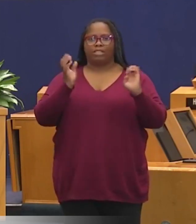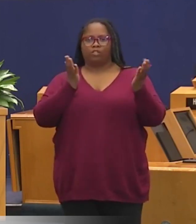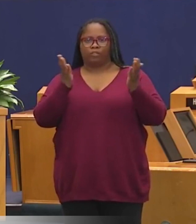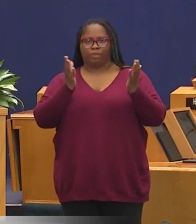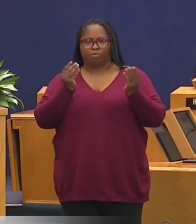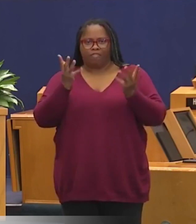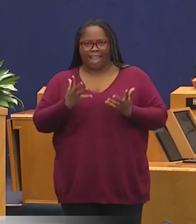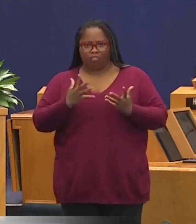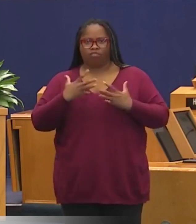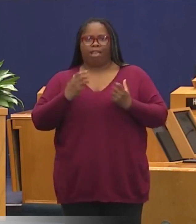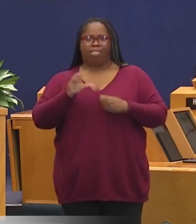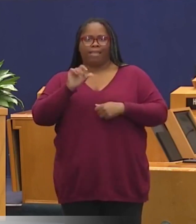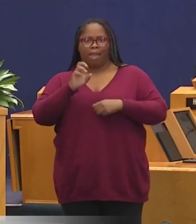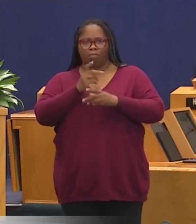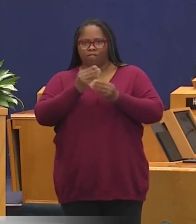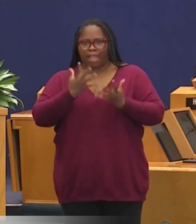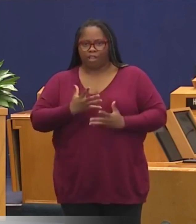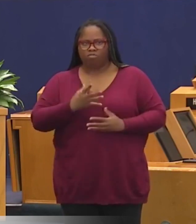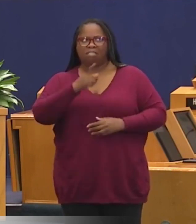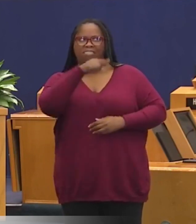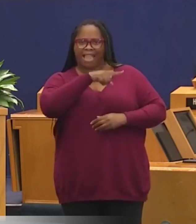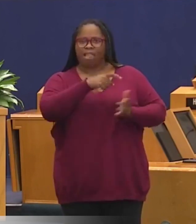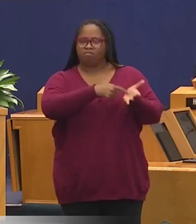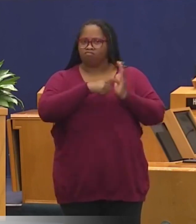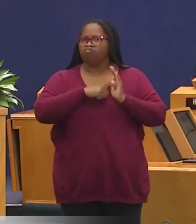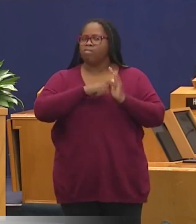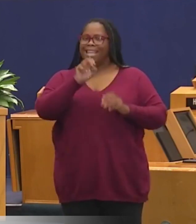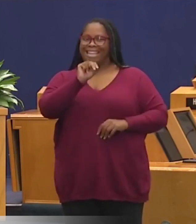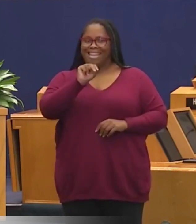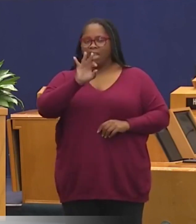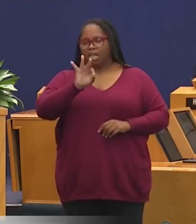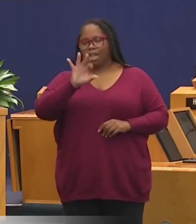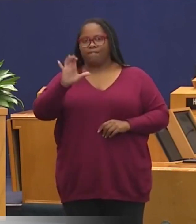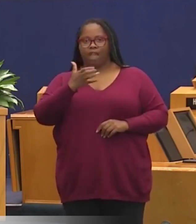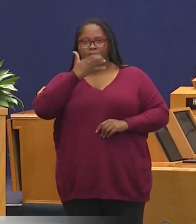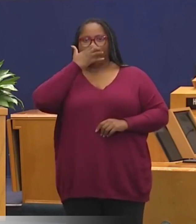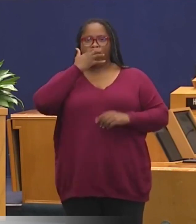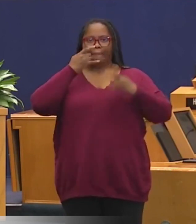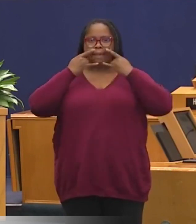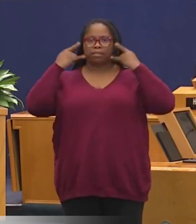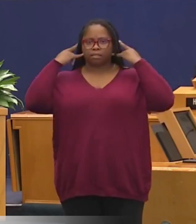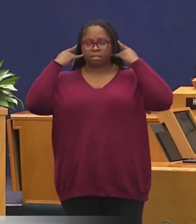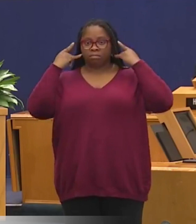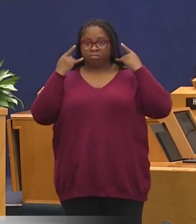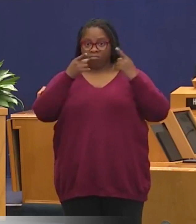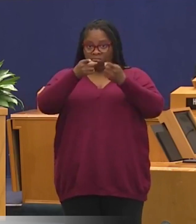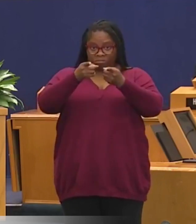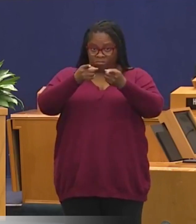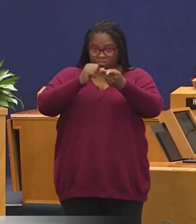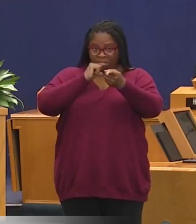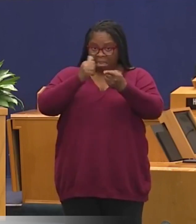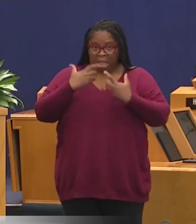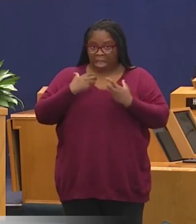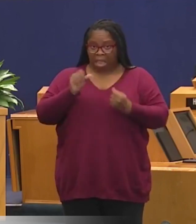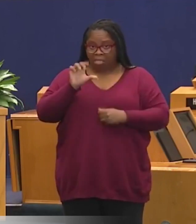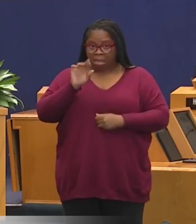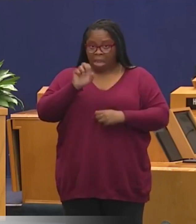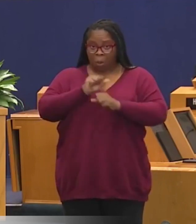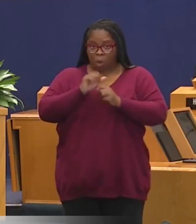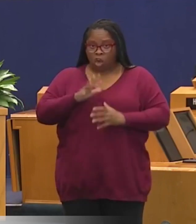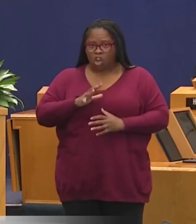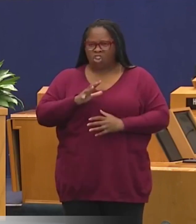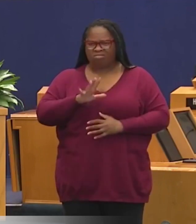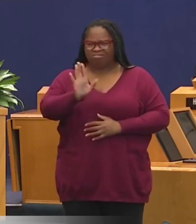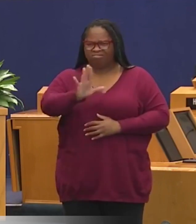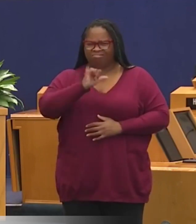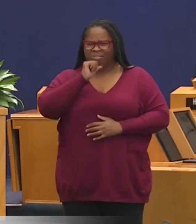masks. Nobody else who's not a healthcare worker needs access to an N95 mask. So